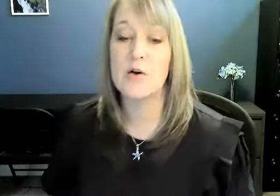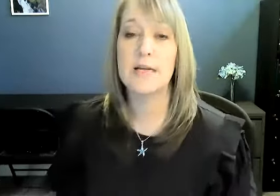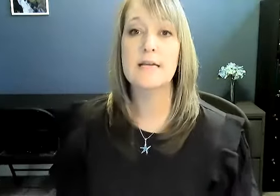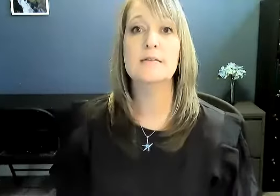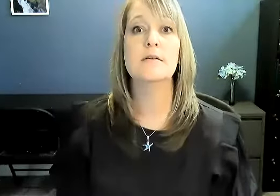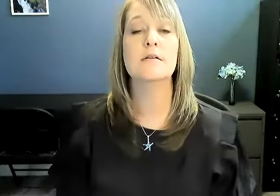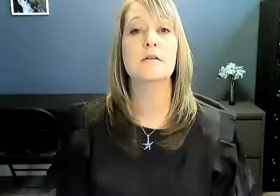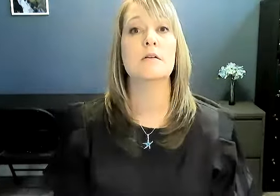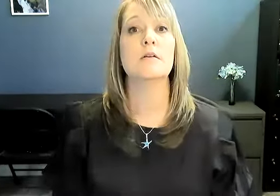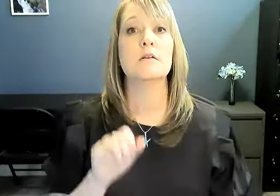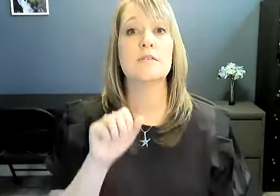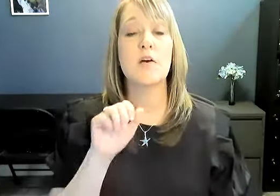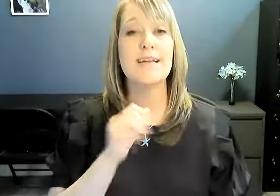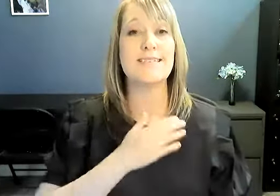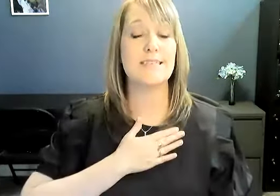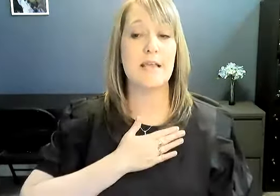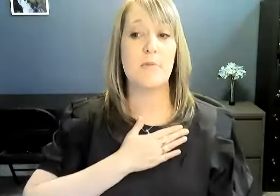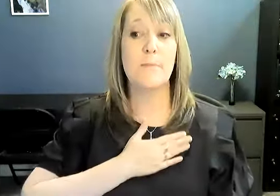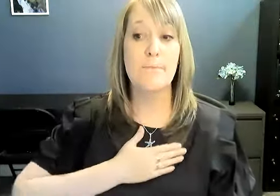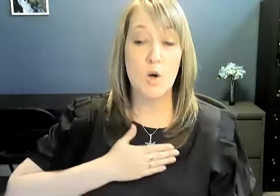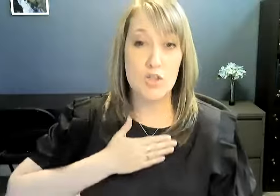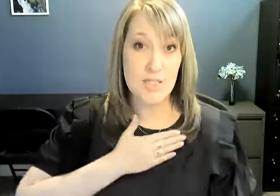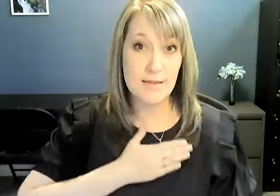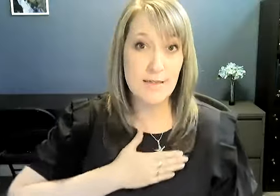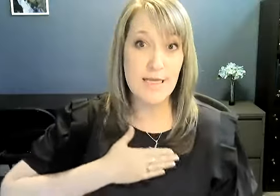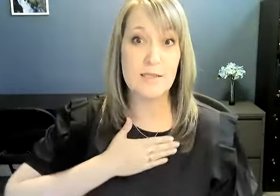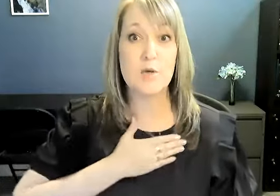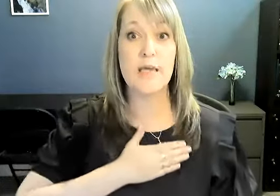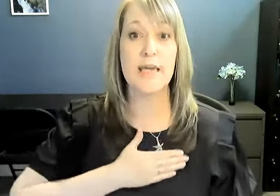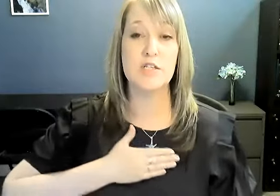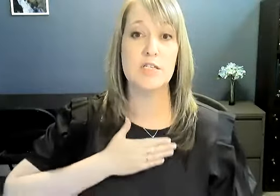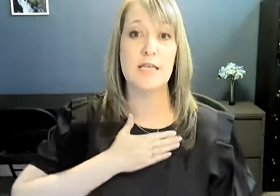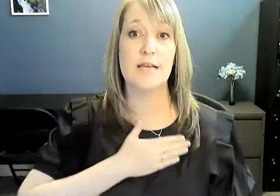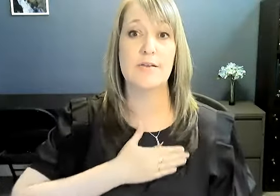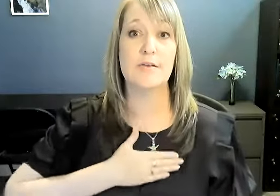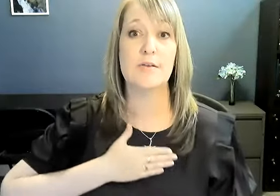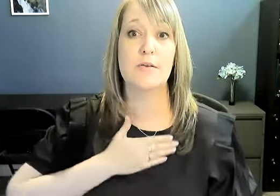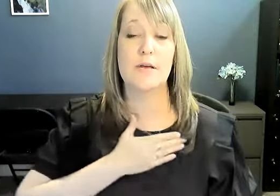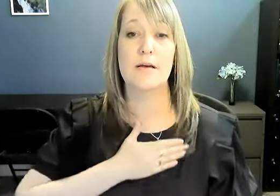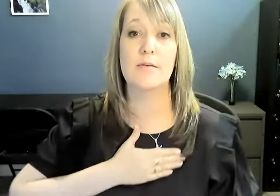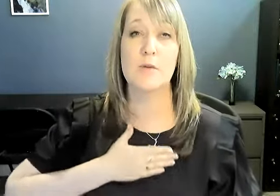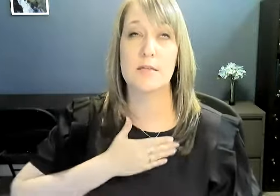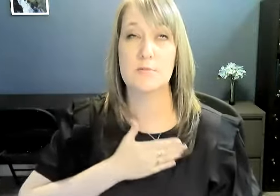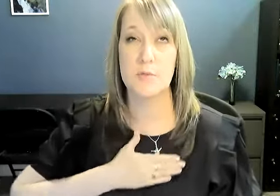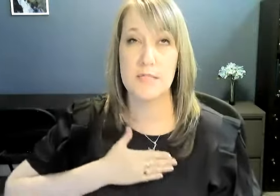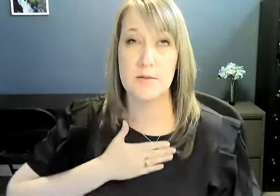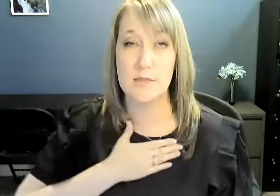Sorry. Sorry is the same motion and location and, well, I guess movement is